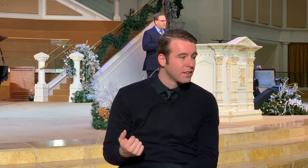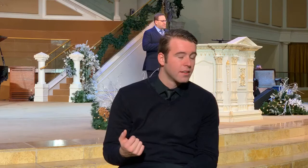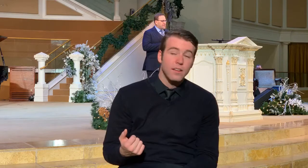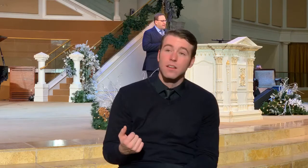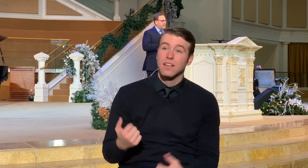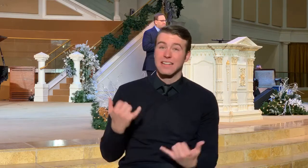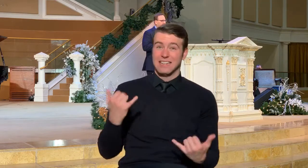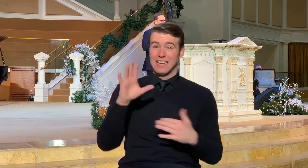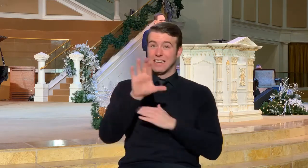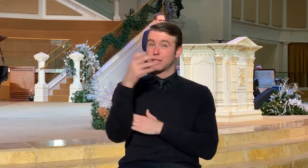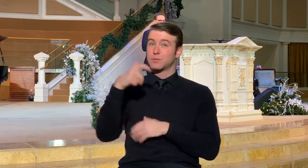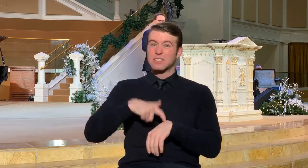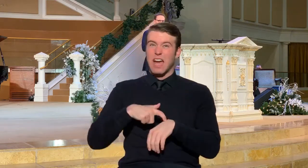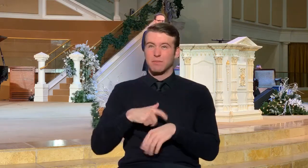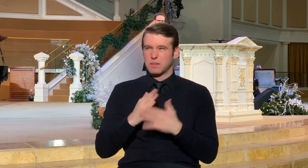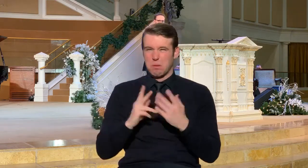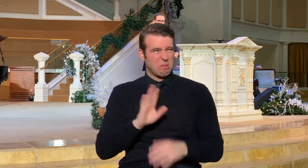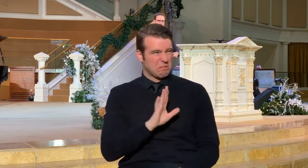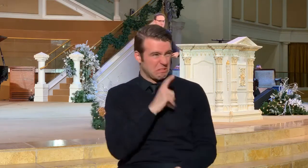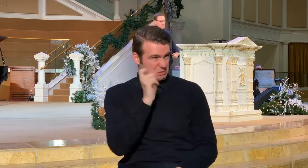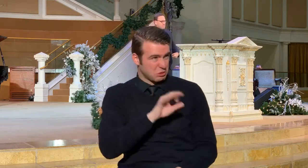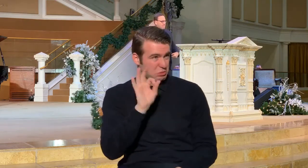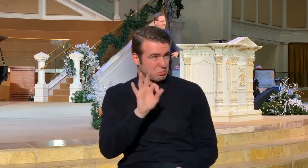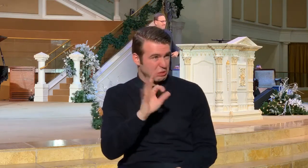it's Christmas time. You're not supposed to preach that.